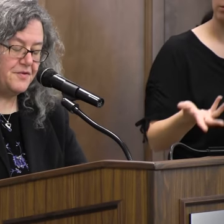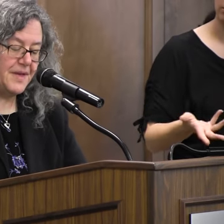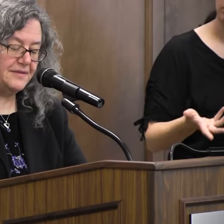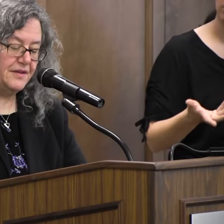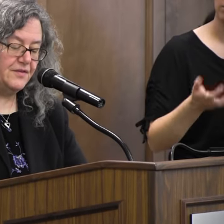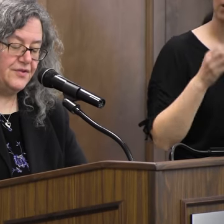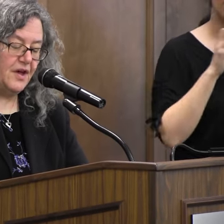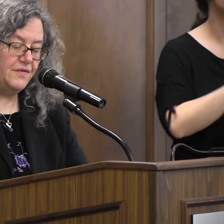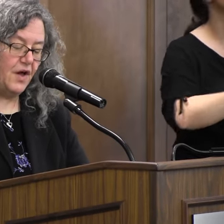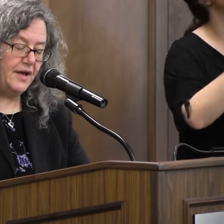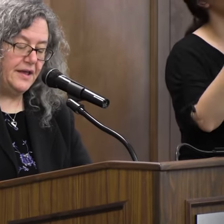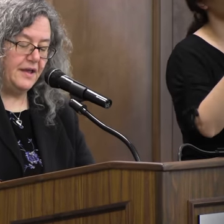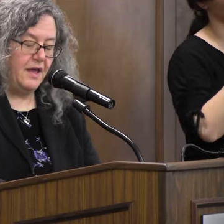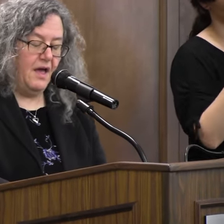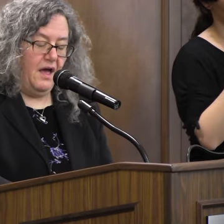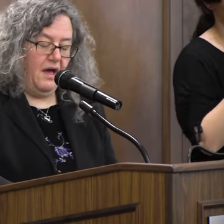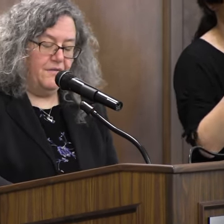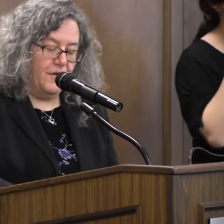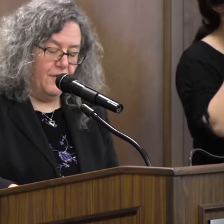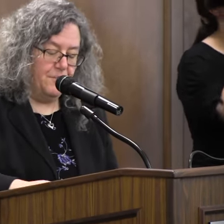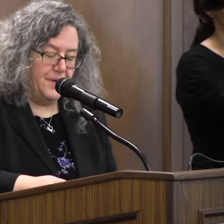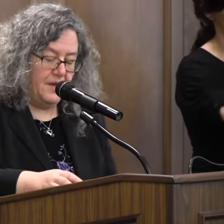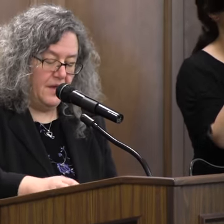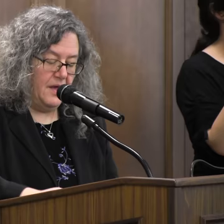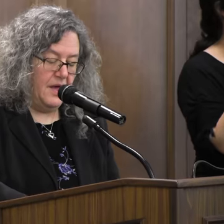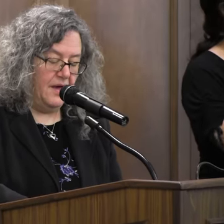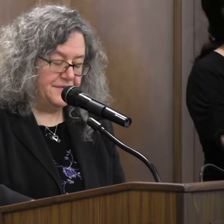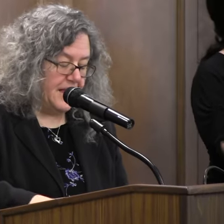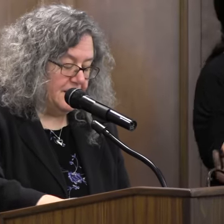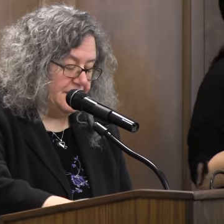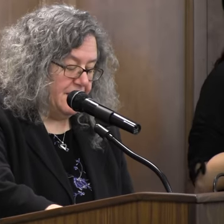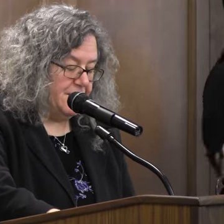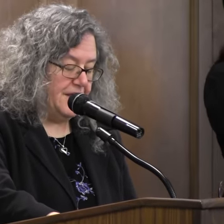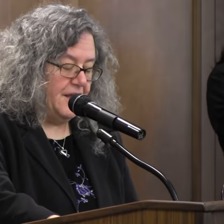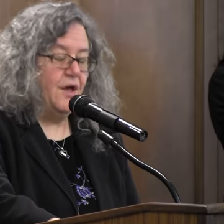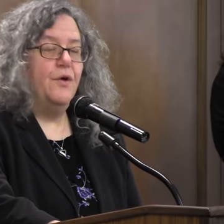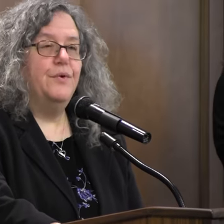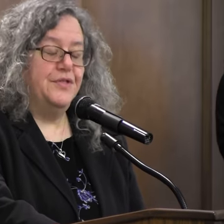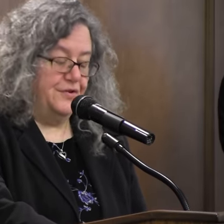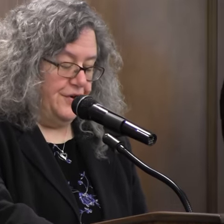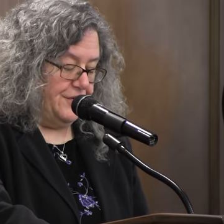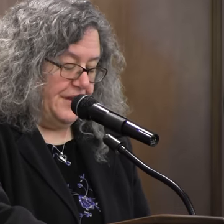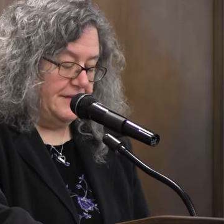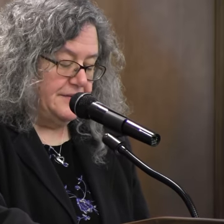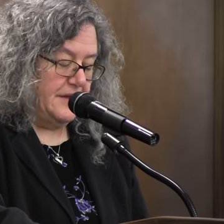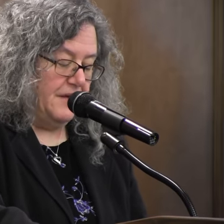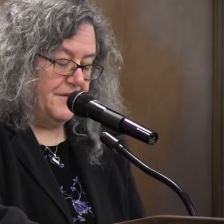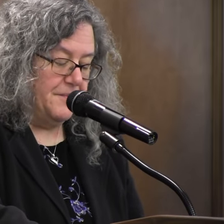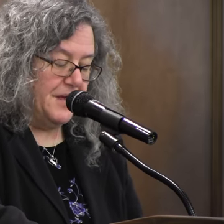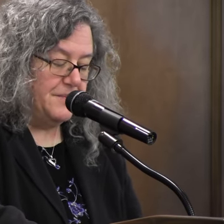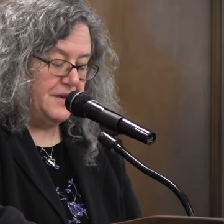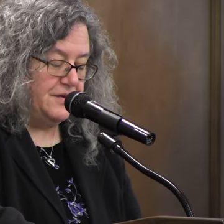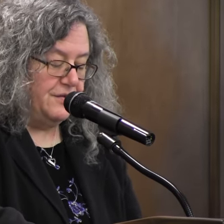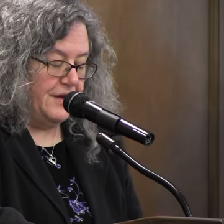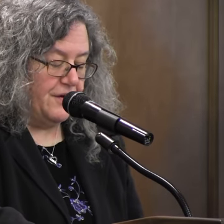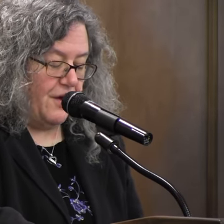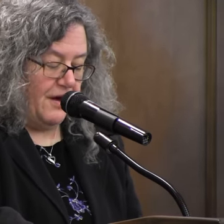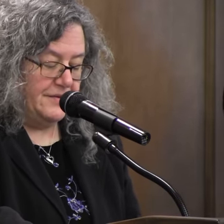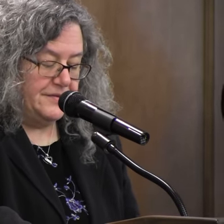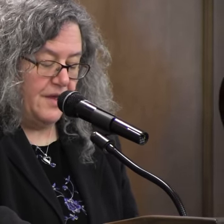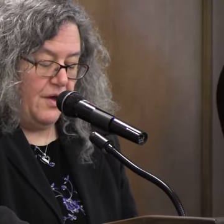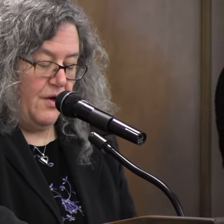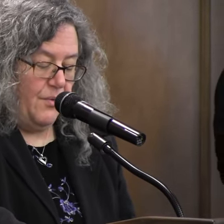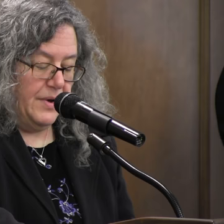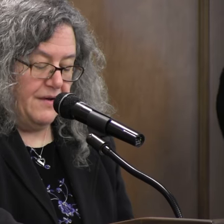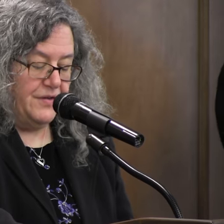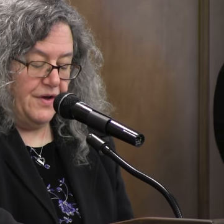be another message of longing, of hope, of solidarity with their yearnings, of commitment to their